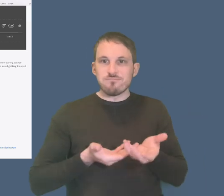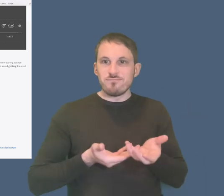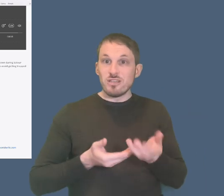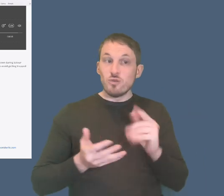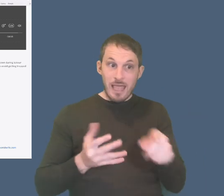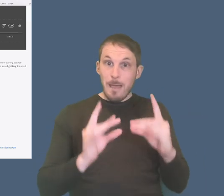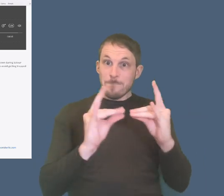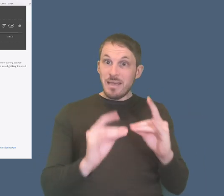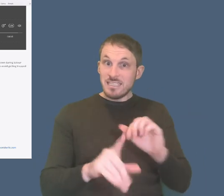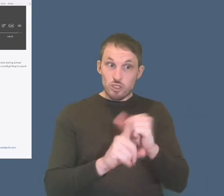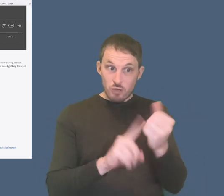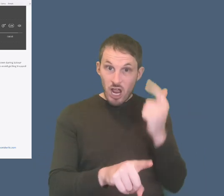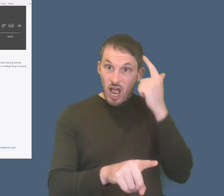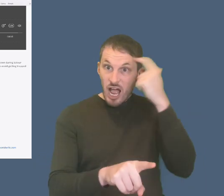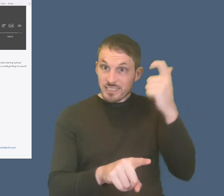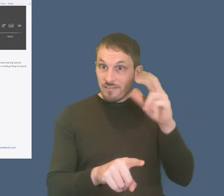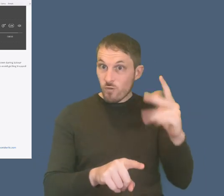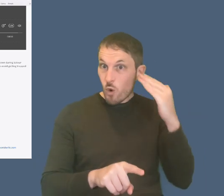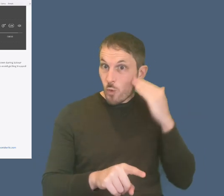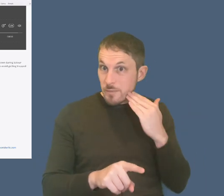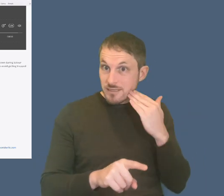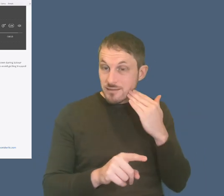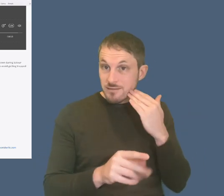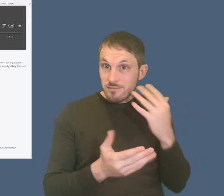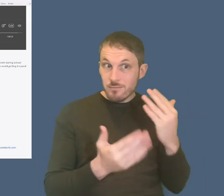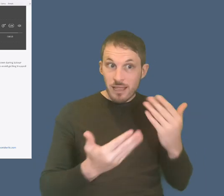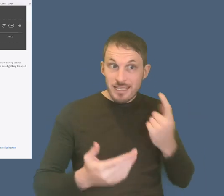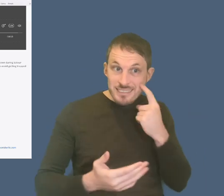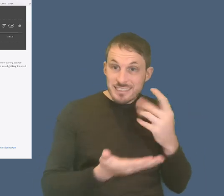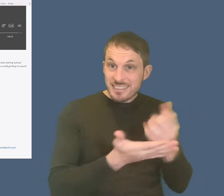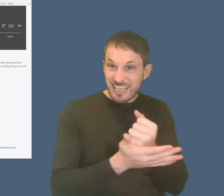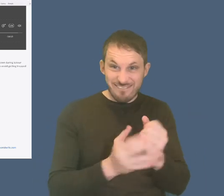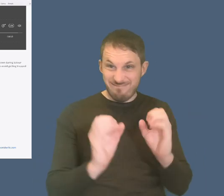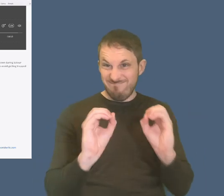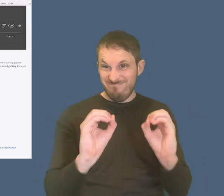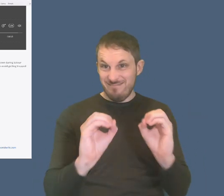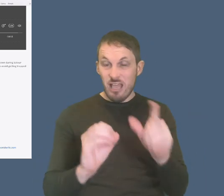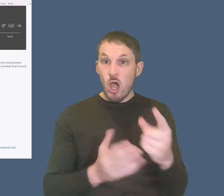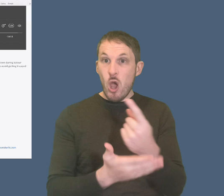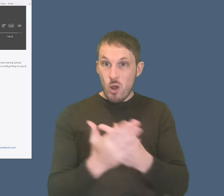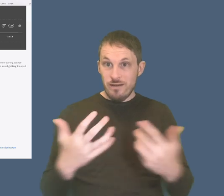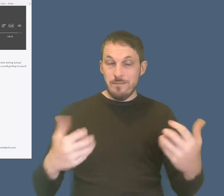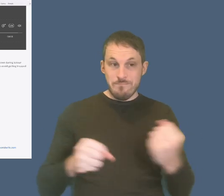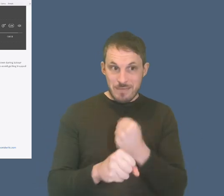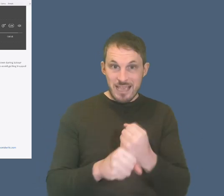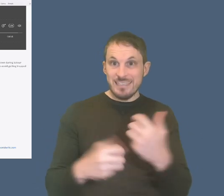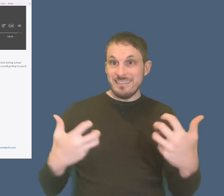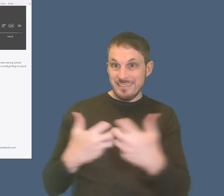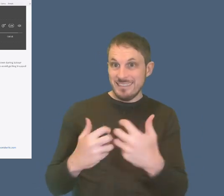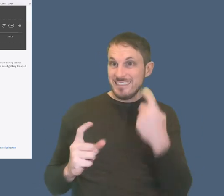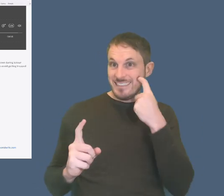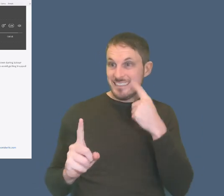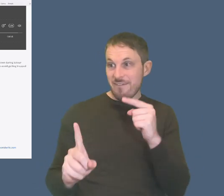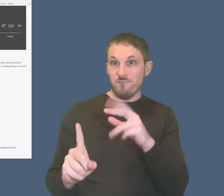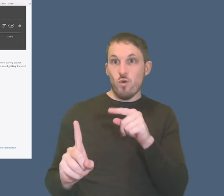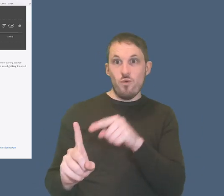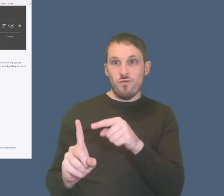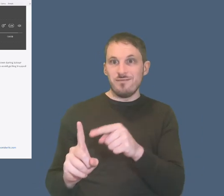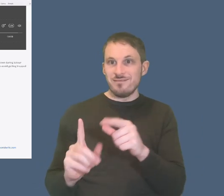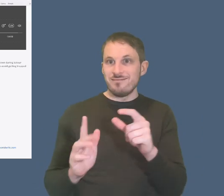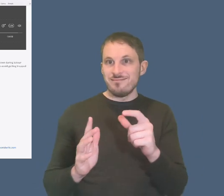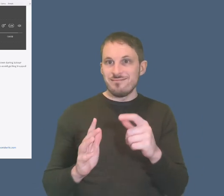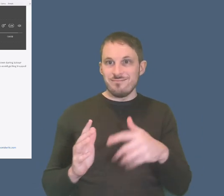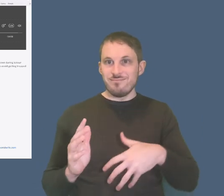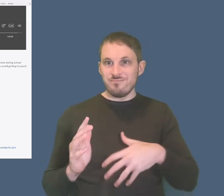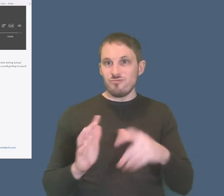not introduced to make birth easier and safer for you. It was introduced to make birth easier and safer for your care provider. So